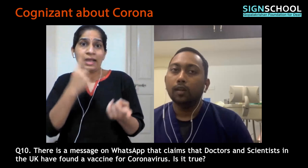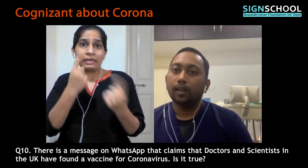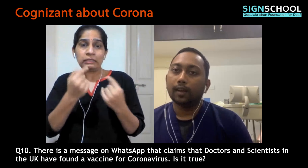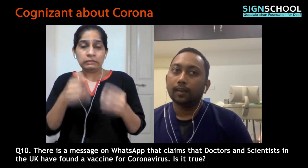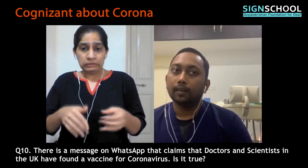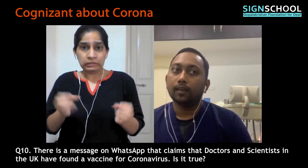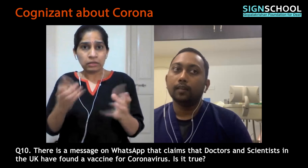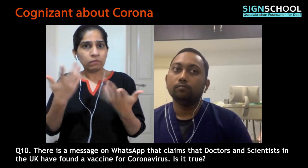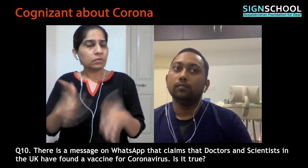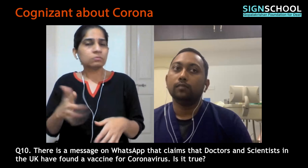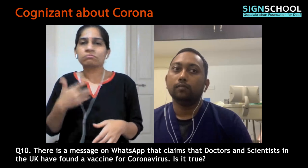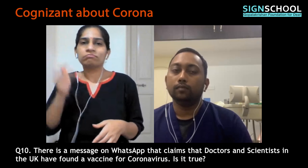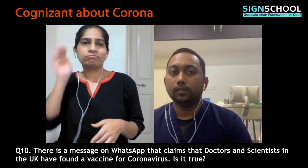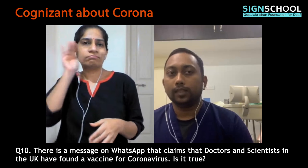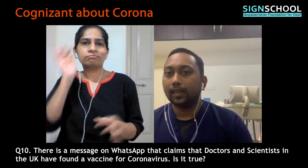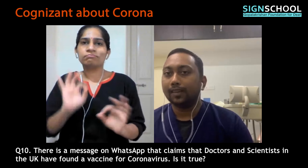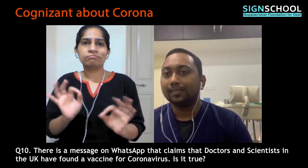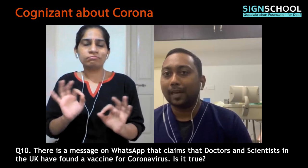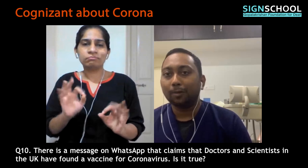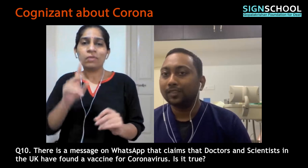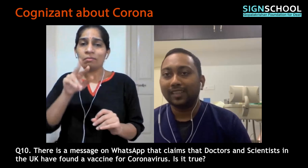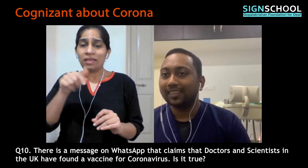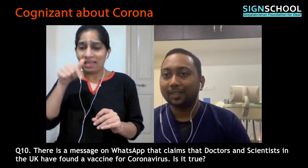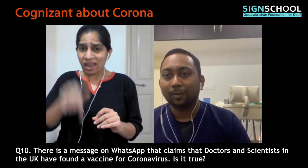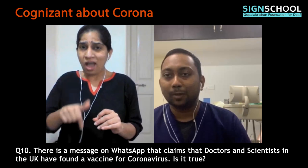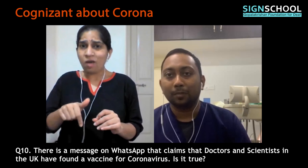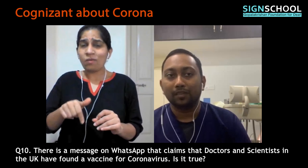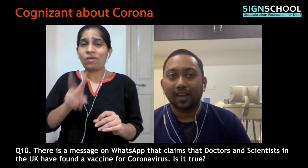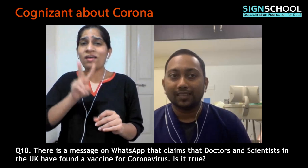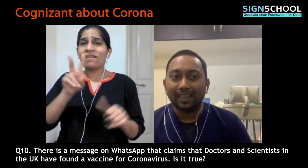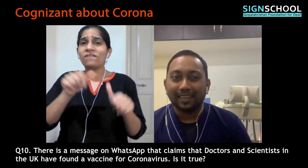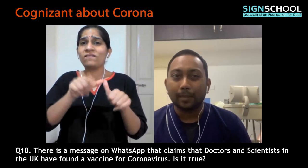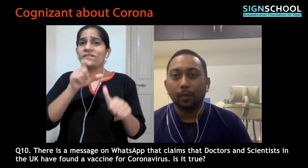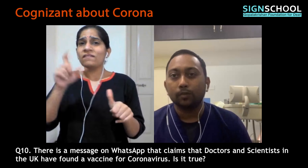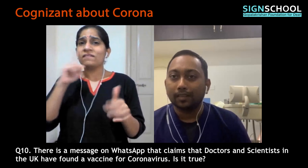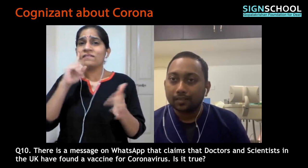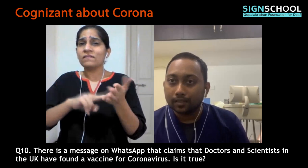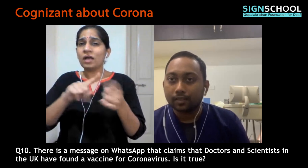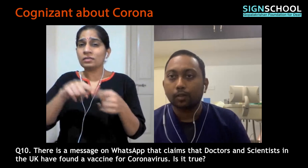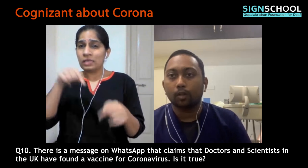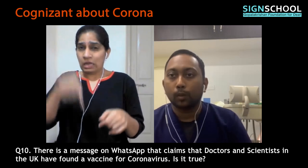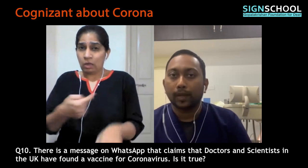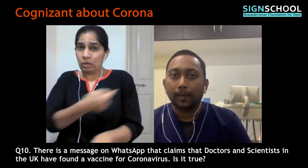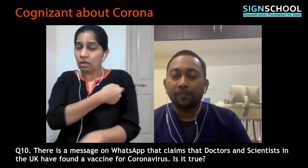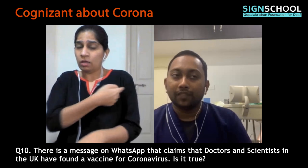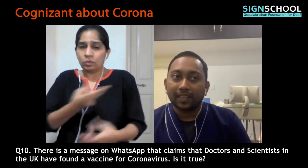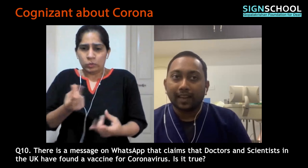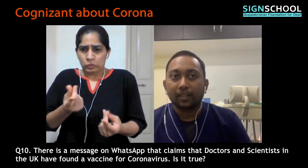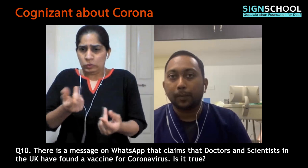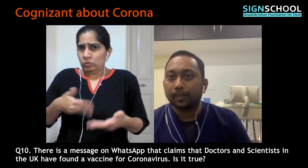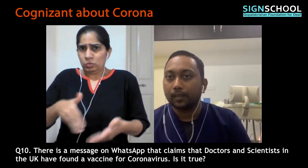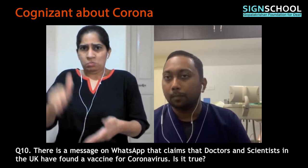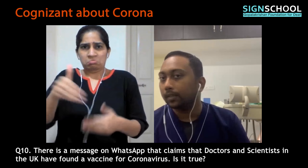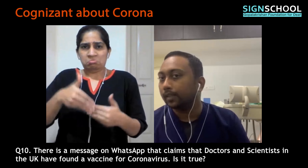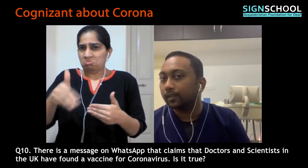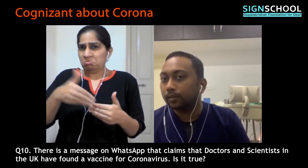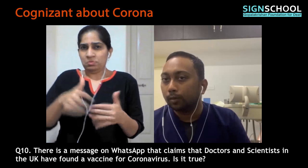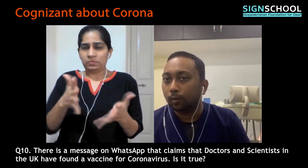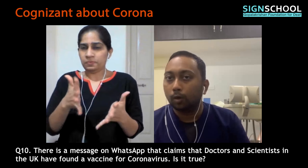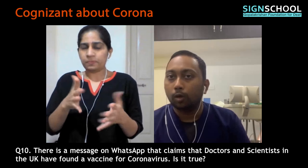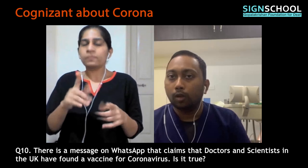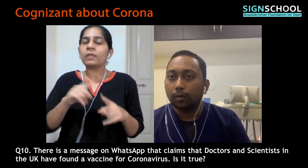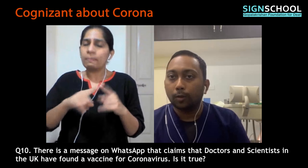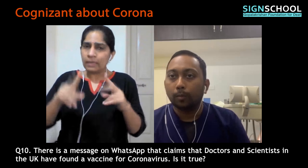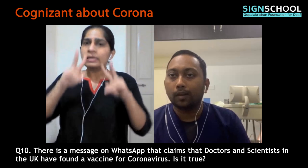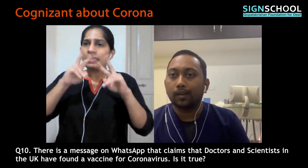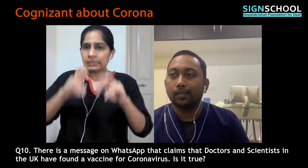now. And yeah, I don't think that's going to be vaccine anytime now. The research is on the way, we can expect it, but there's